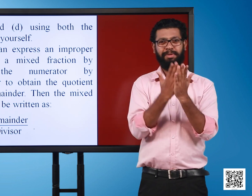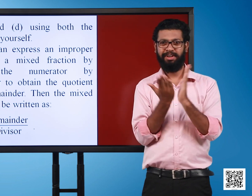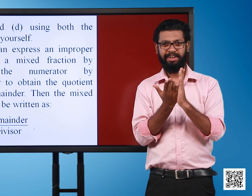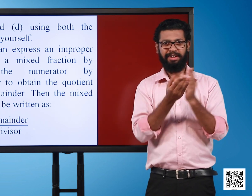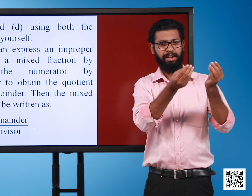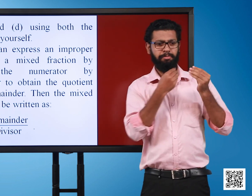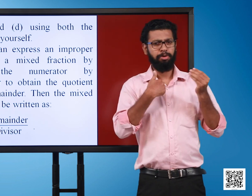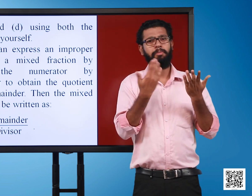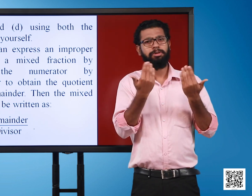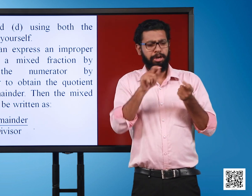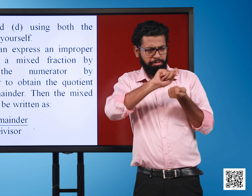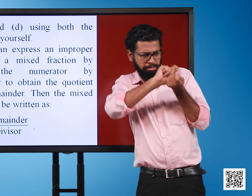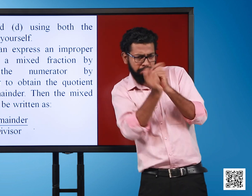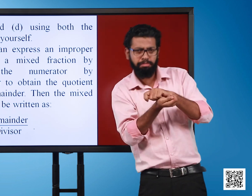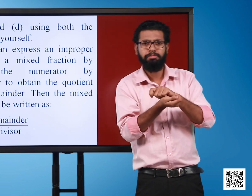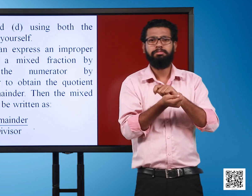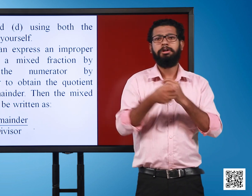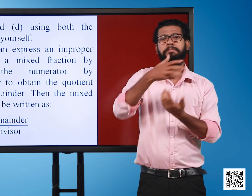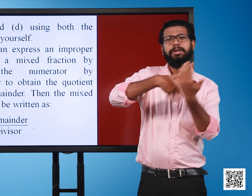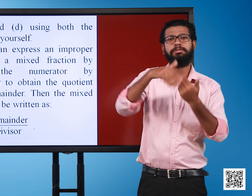the quotient and the remainder.